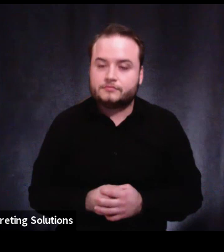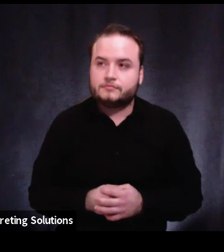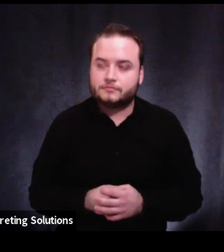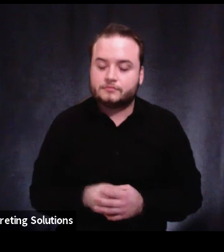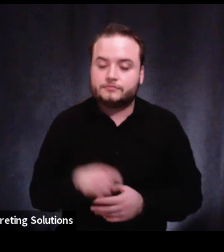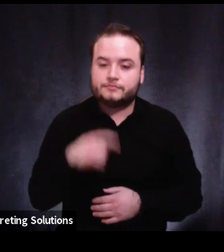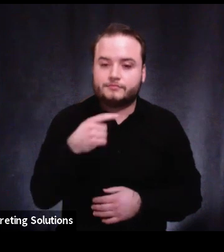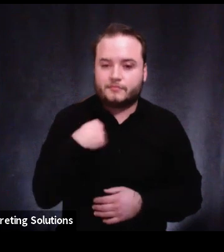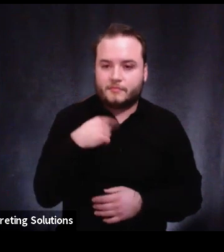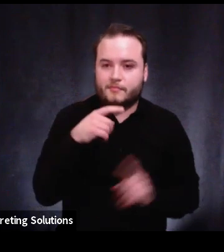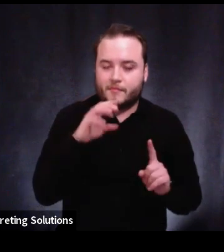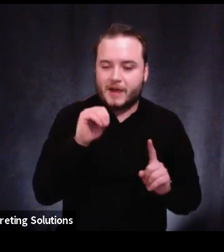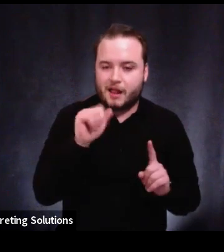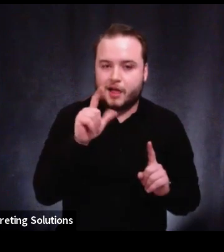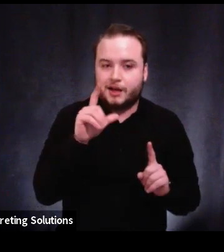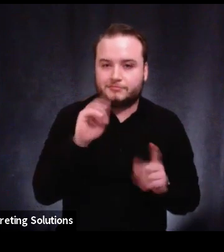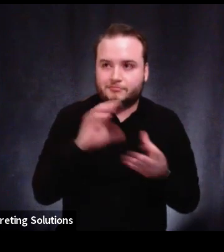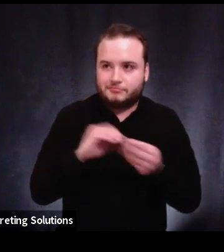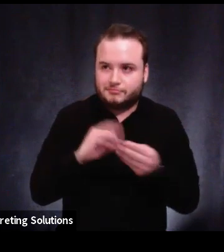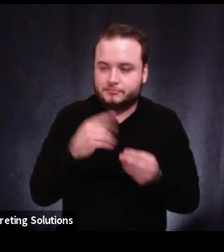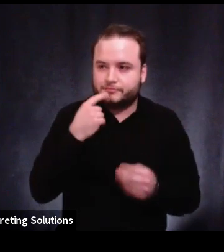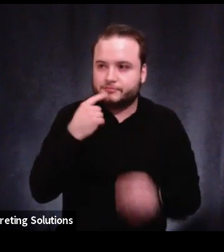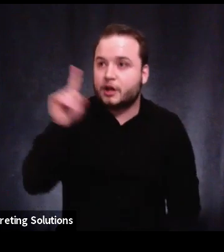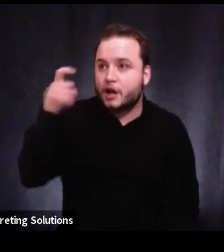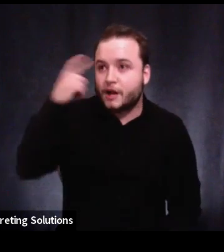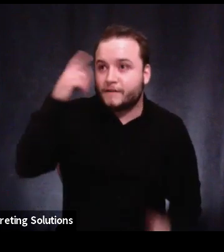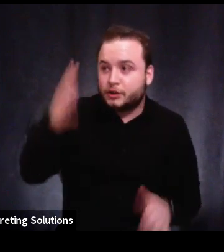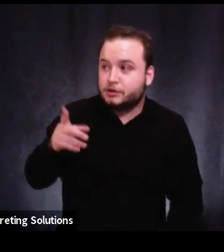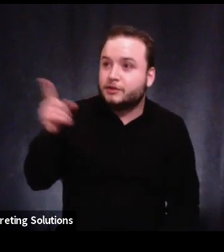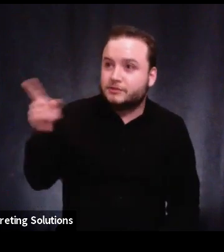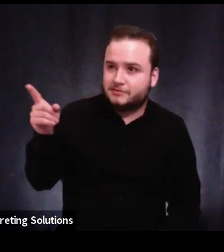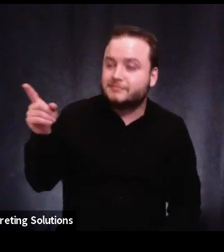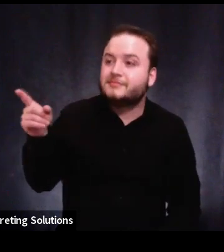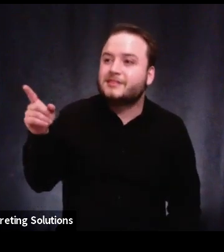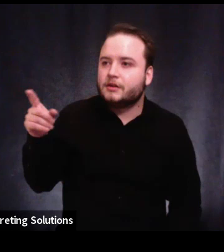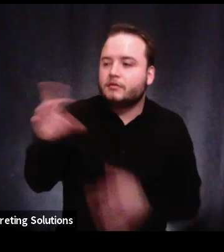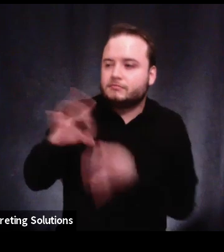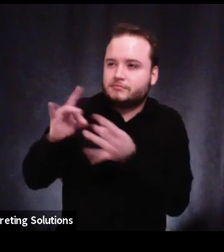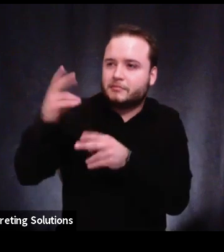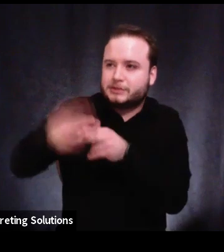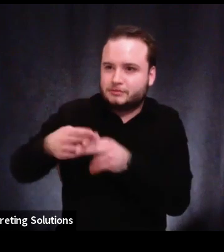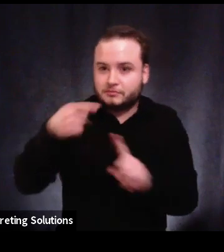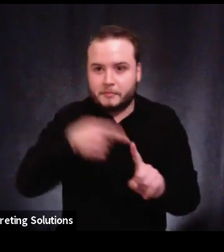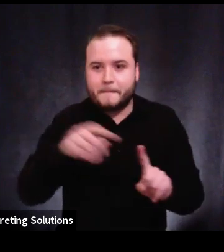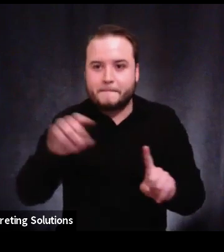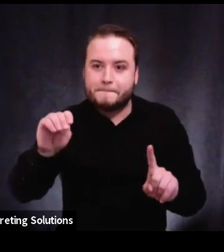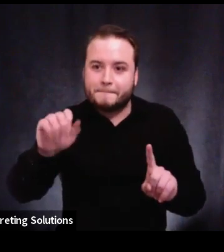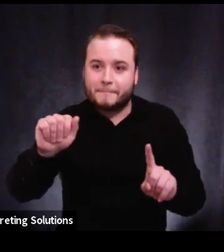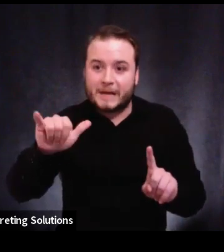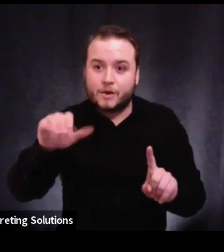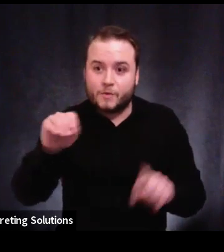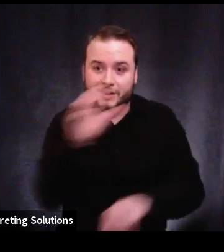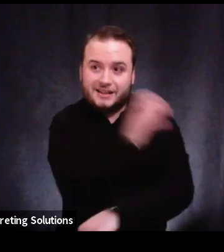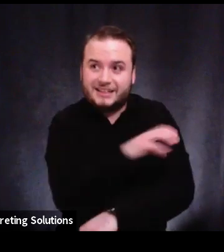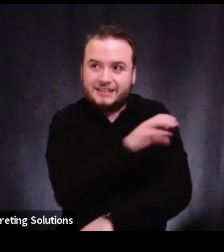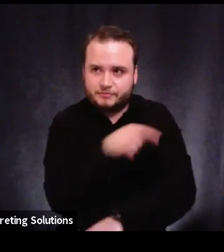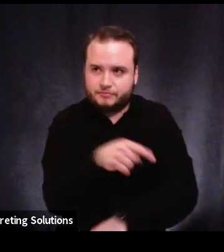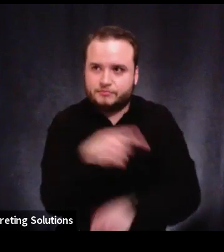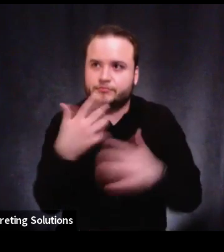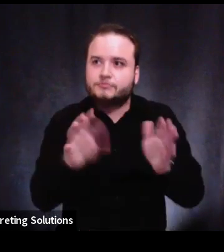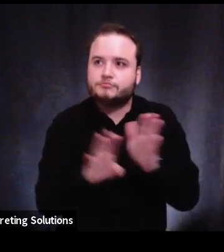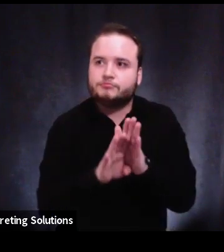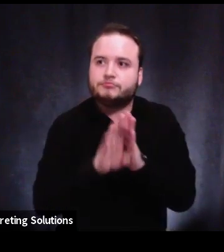Minnesota with Mayo being in such a leadership position on the developing of antibody tests or serology tests, that